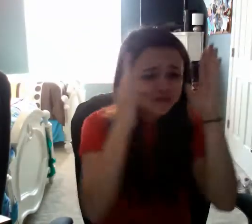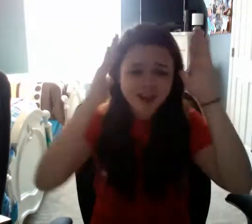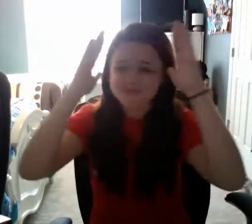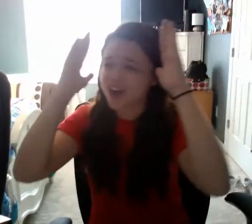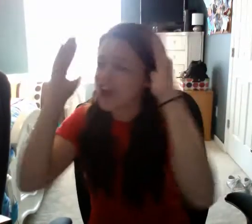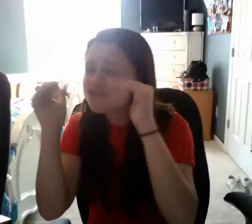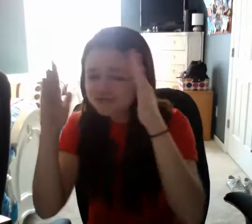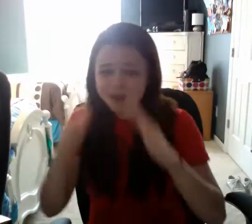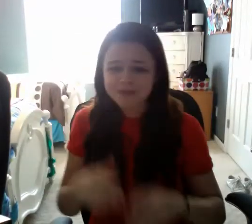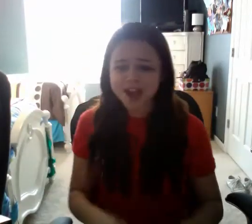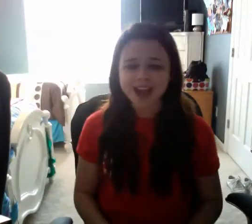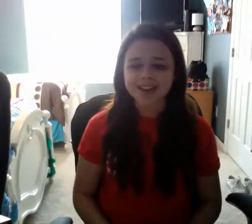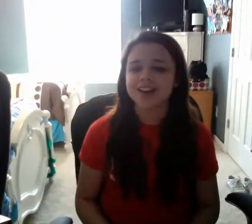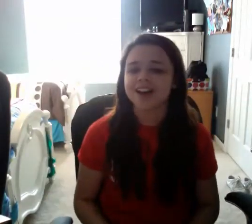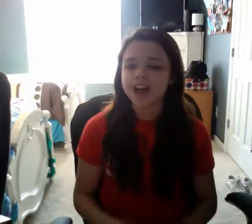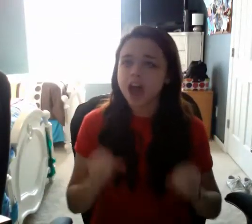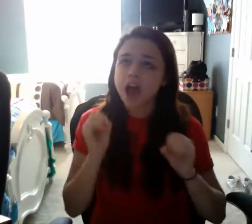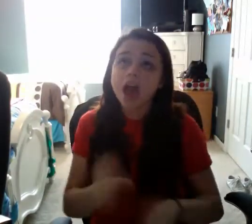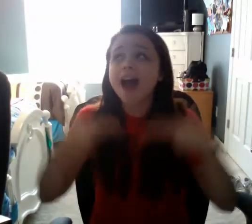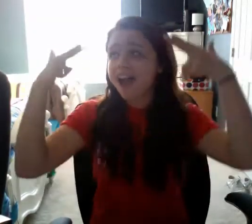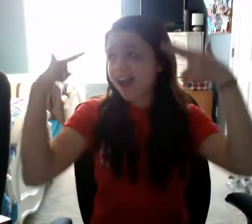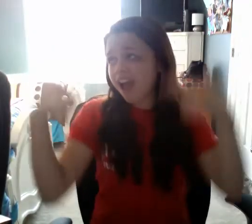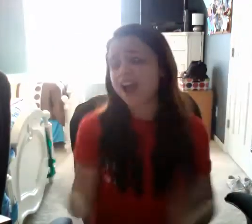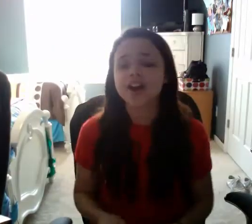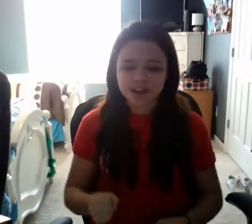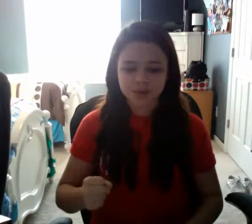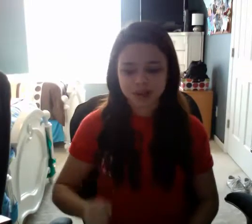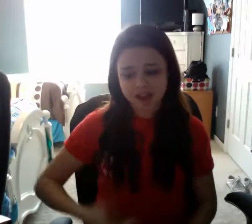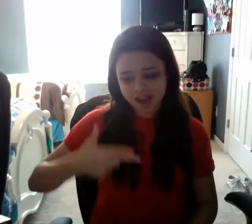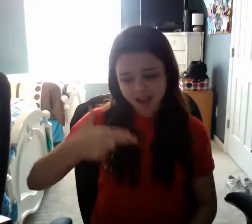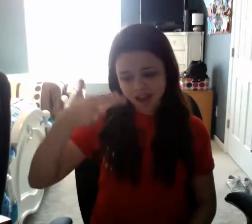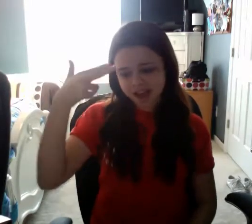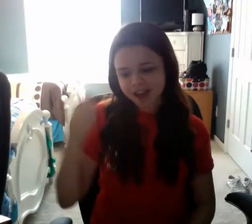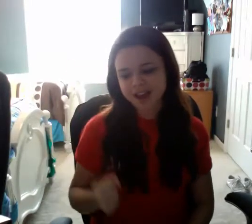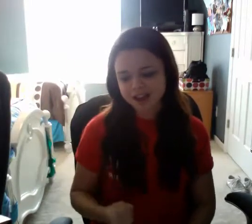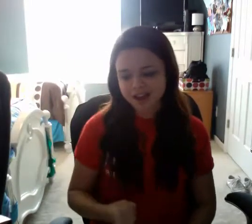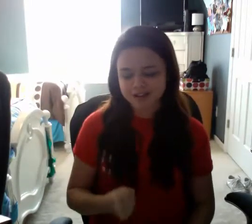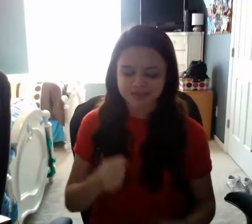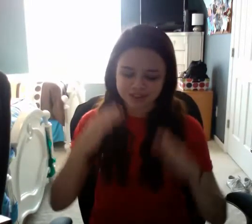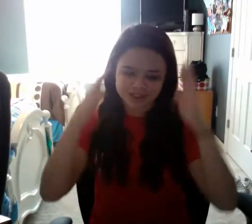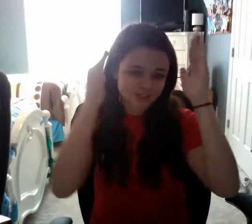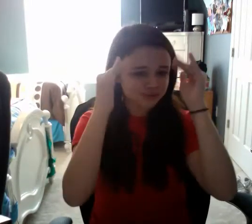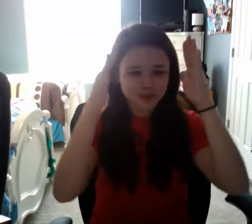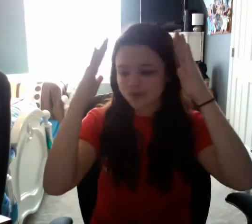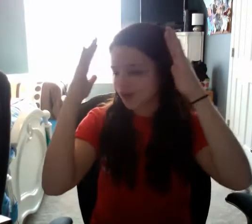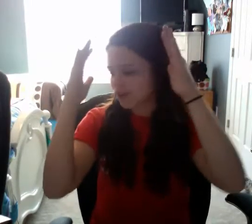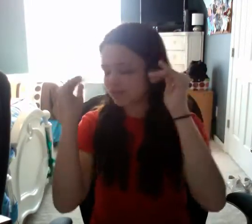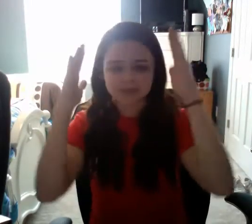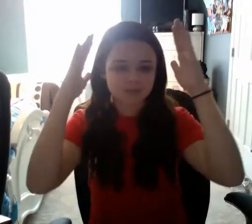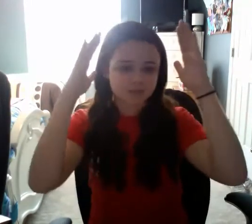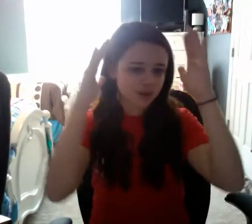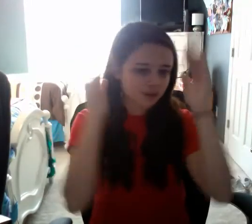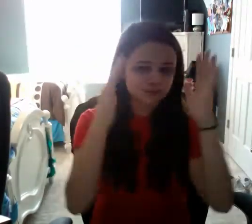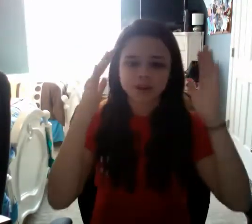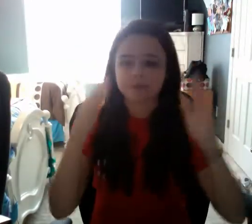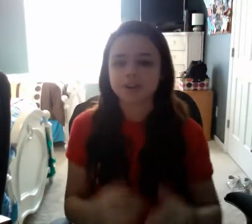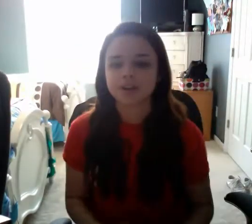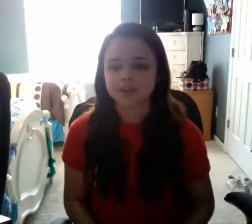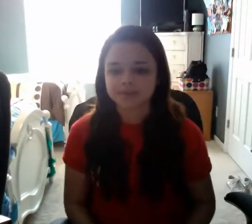trouble, trouble Oh, oh, trouble, trouble, trouble And the